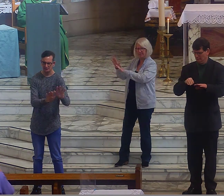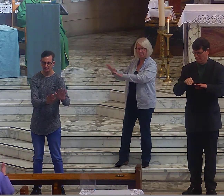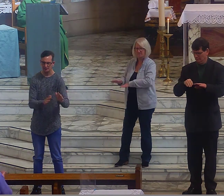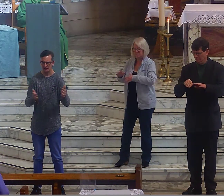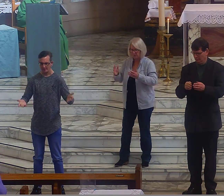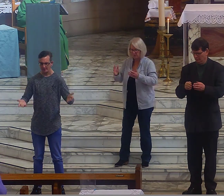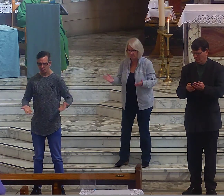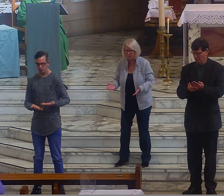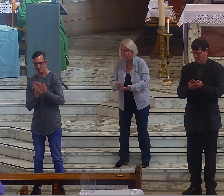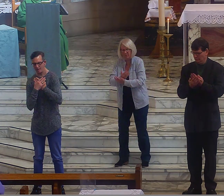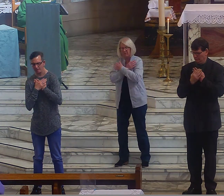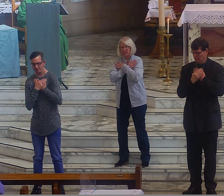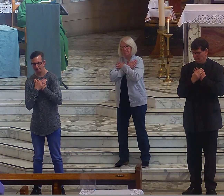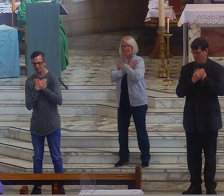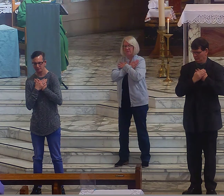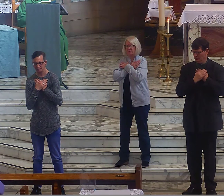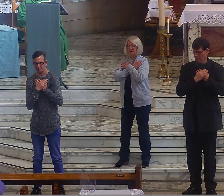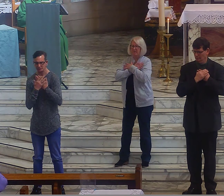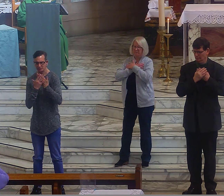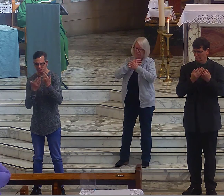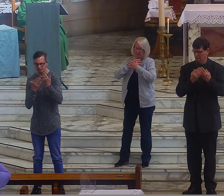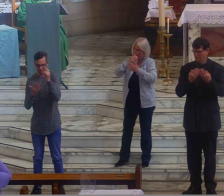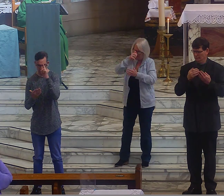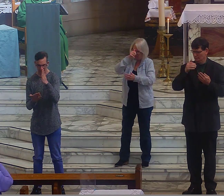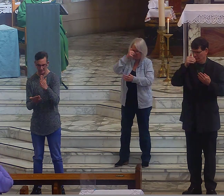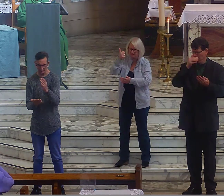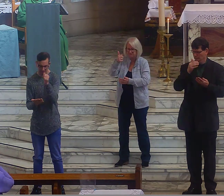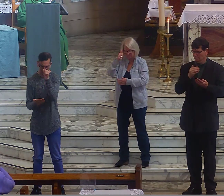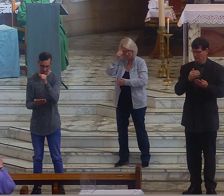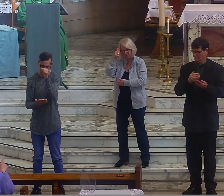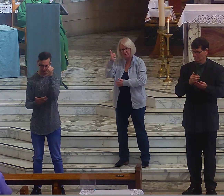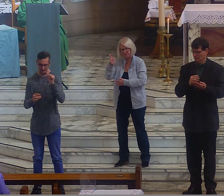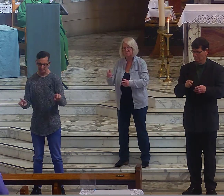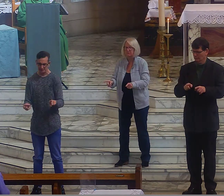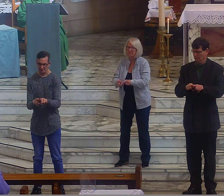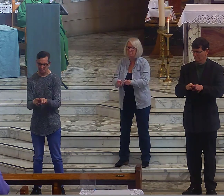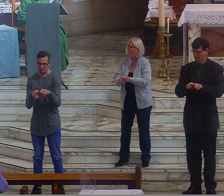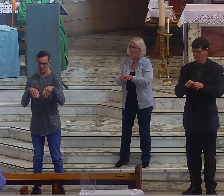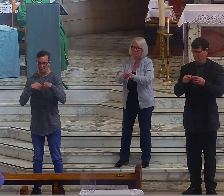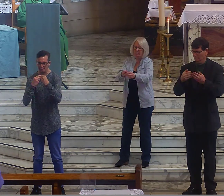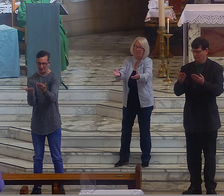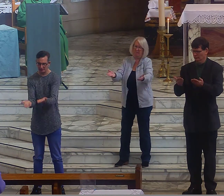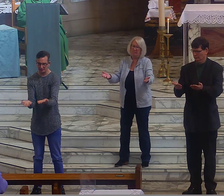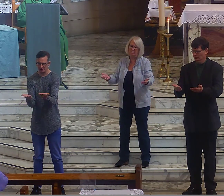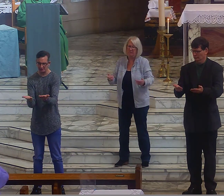console, to be understood as to